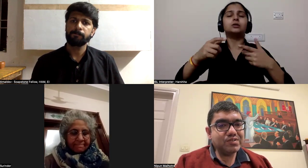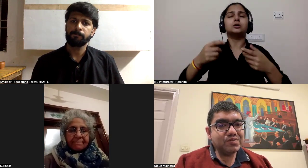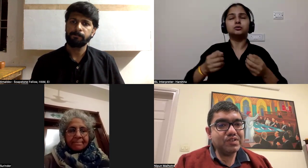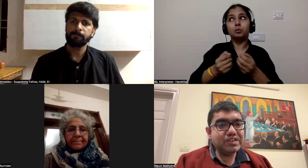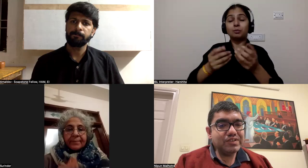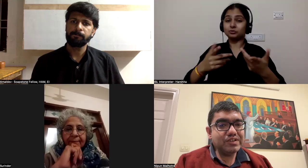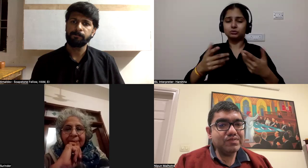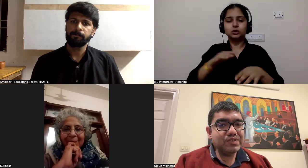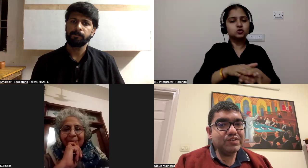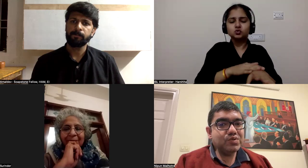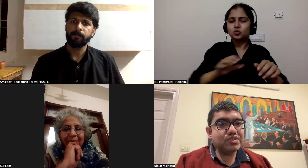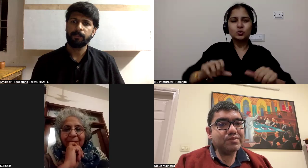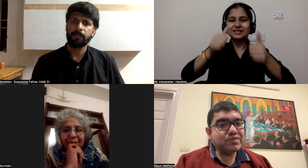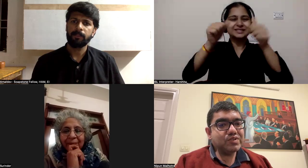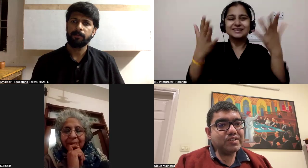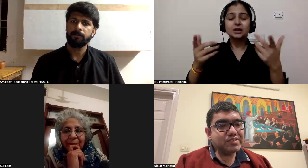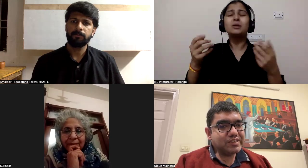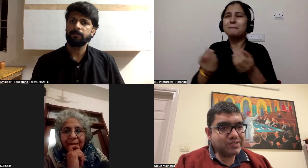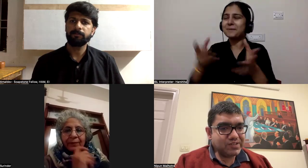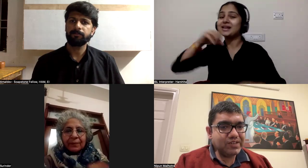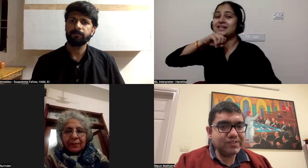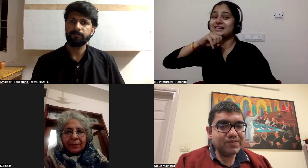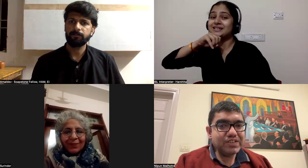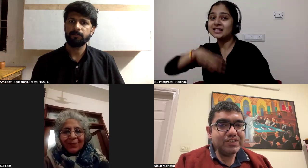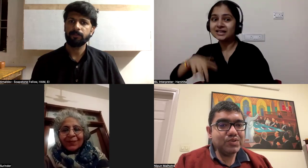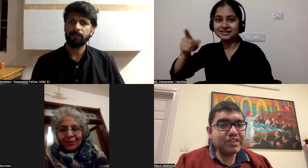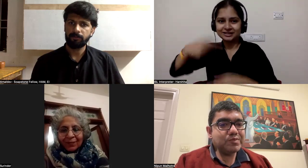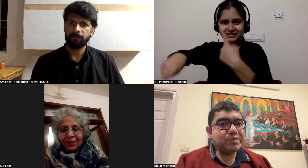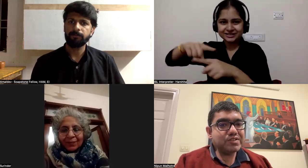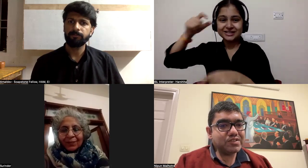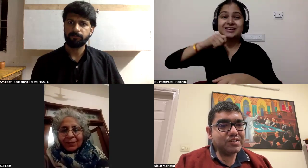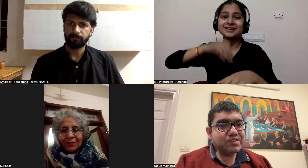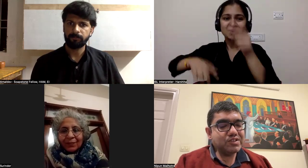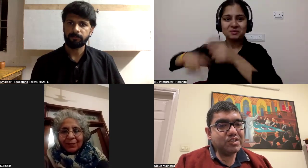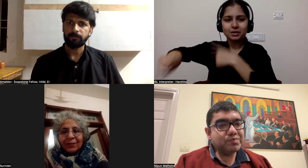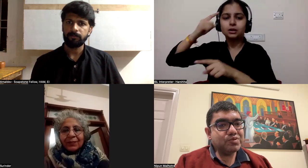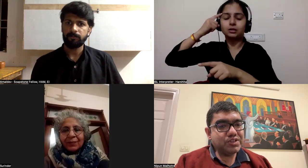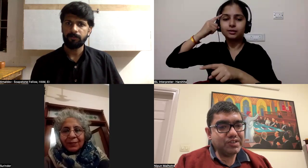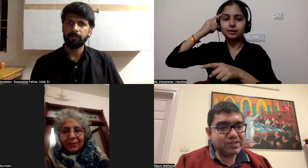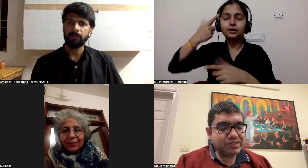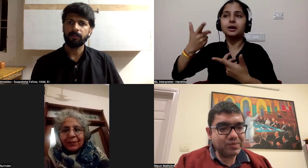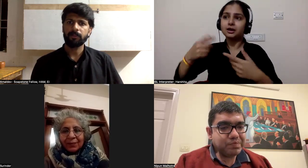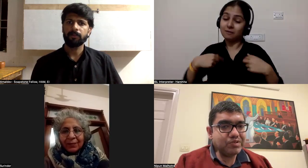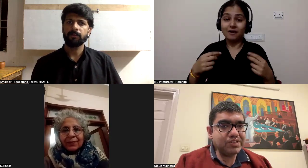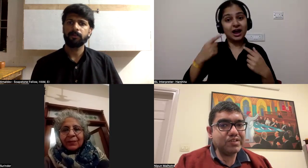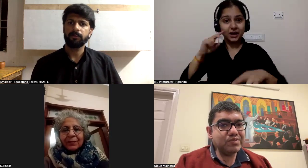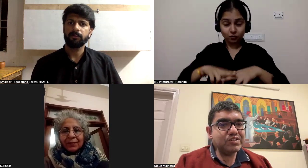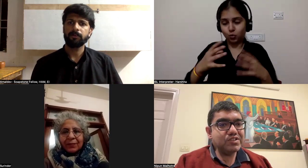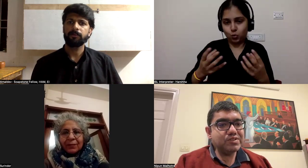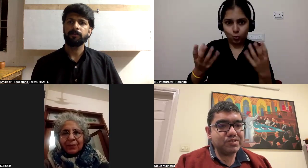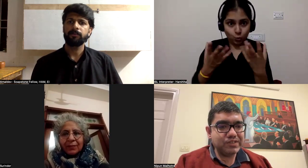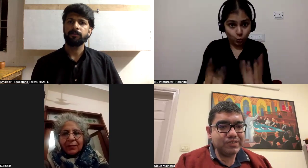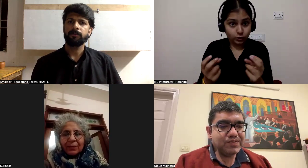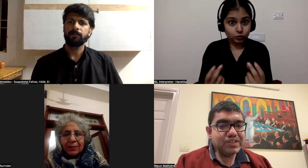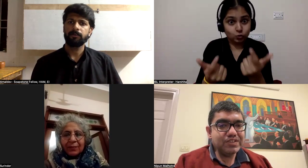that, if you do something, we should get a result instantly. You need to be persistent and you need to keep pushing boundaries, and eventually